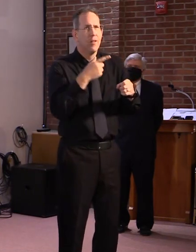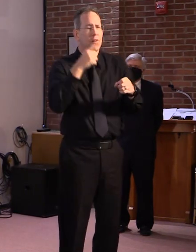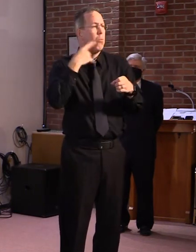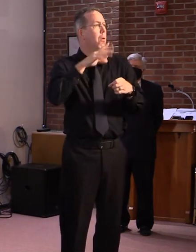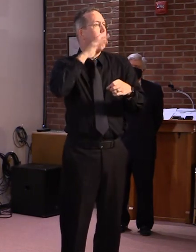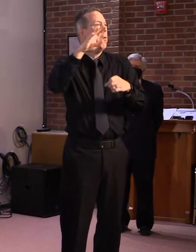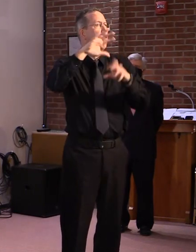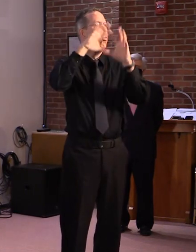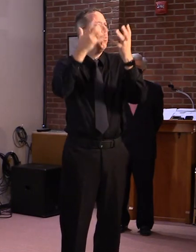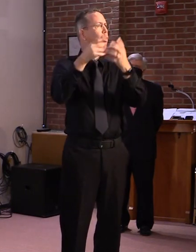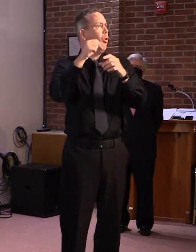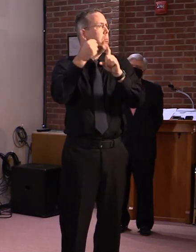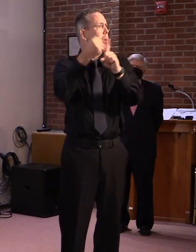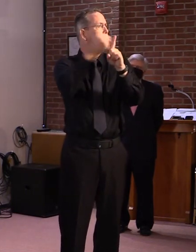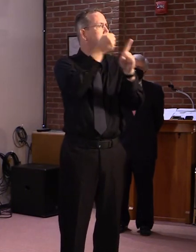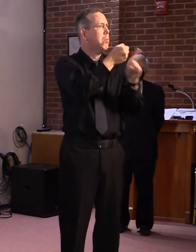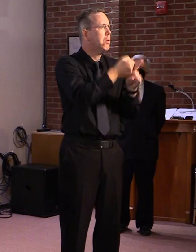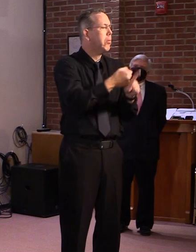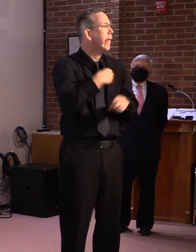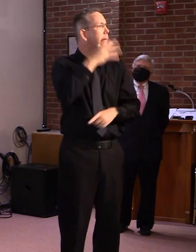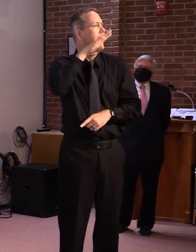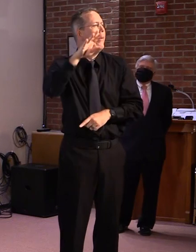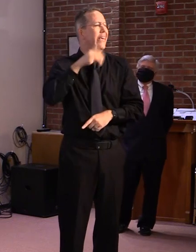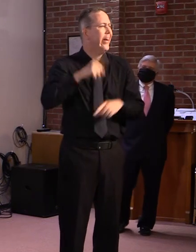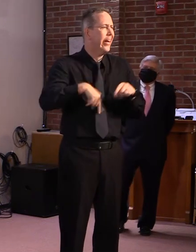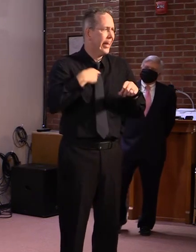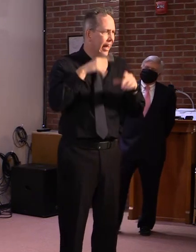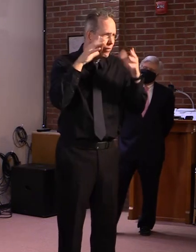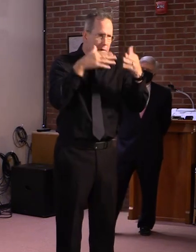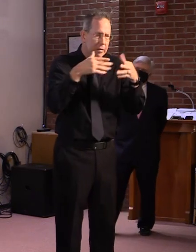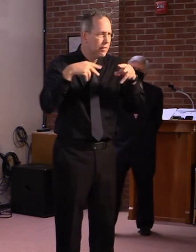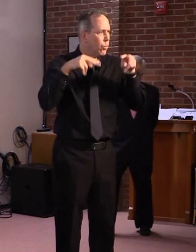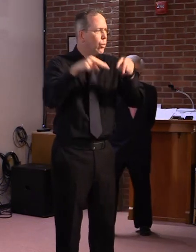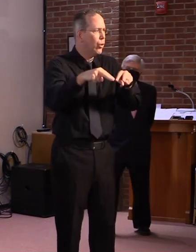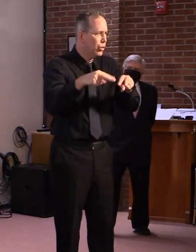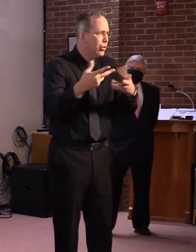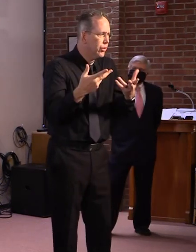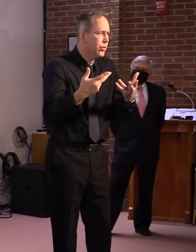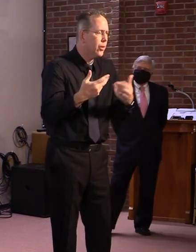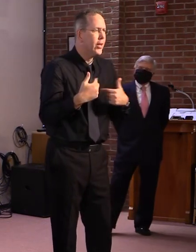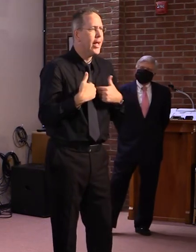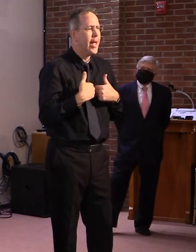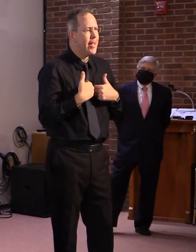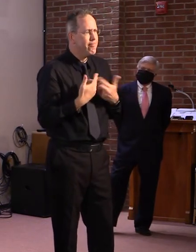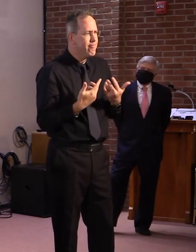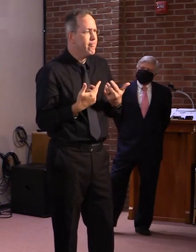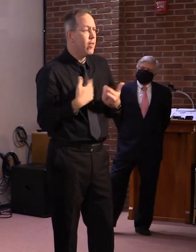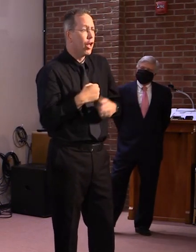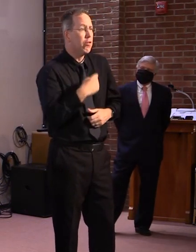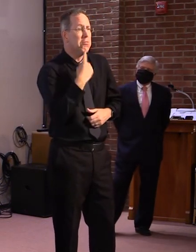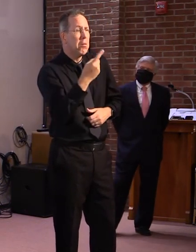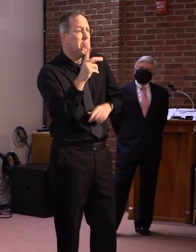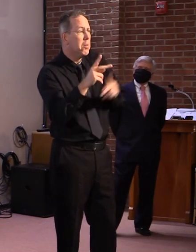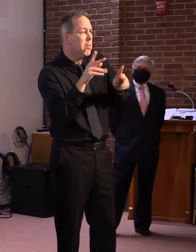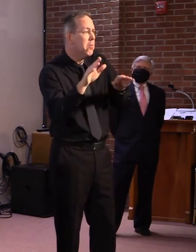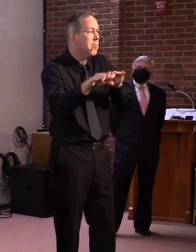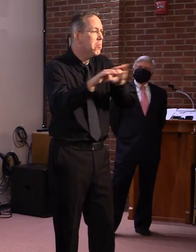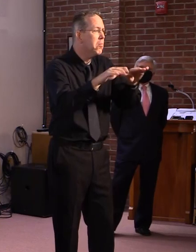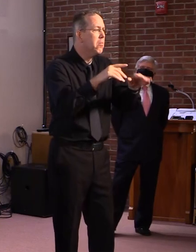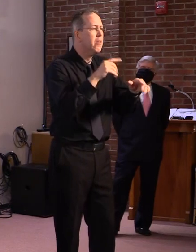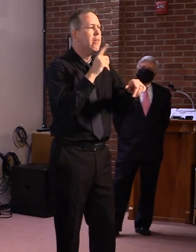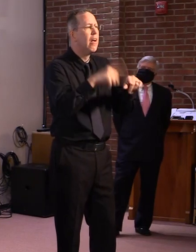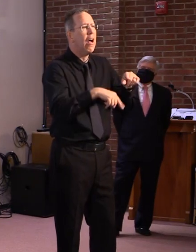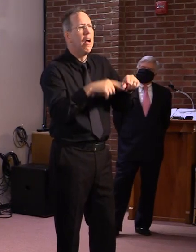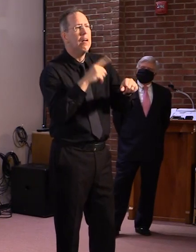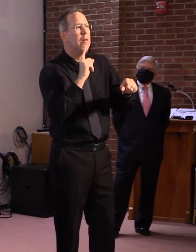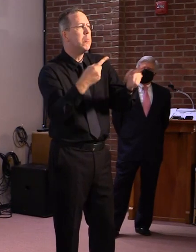But again, I just tried to answer the questions. We could limit those and just talk about COVID if that's that's what you'd like to